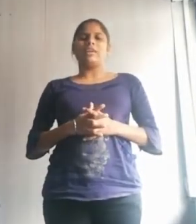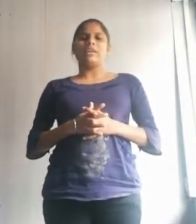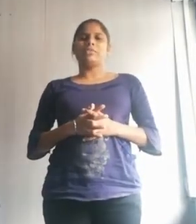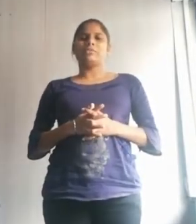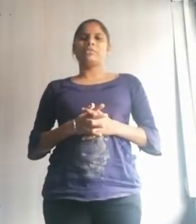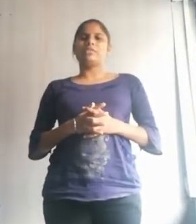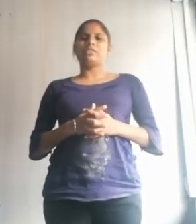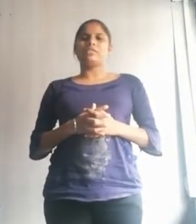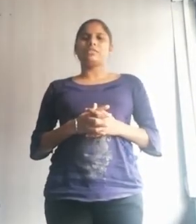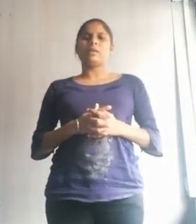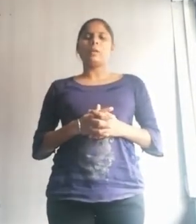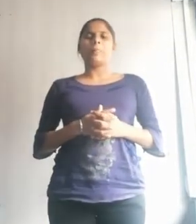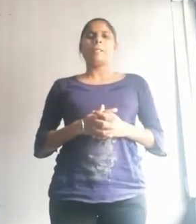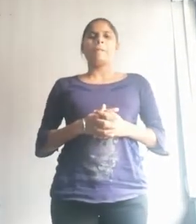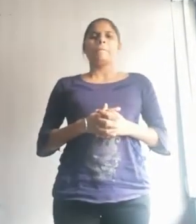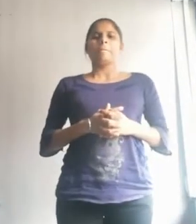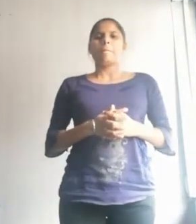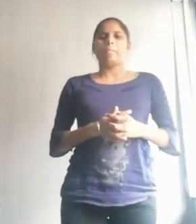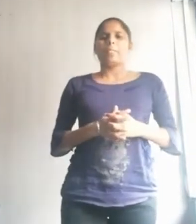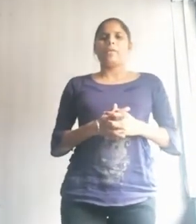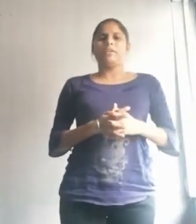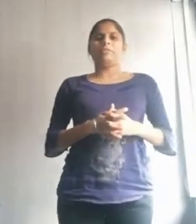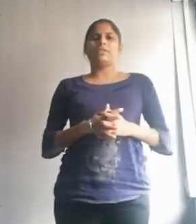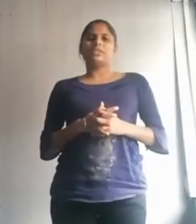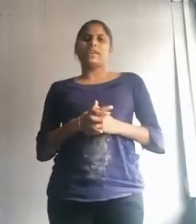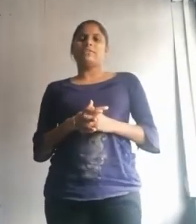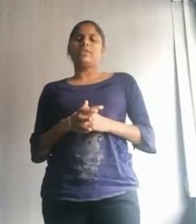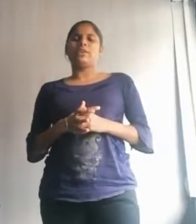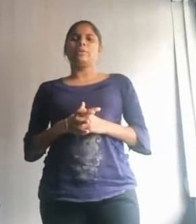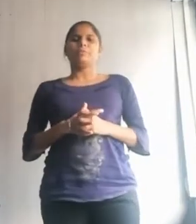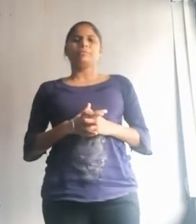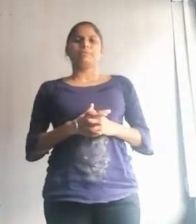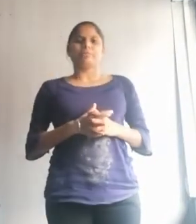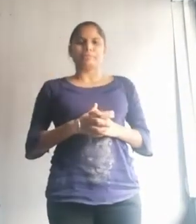8 features. Then first time video.